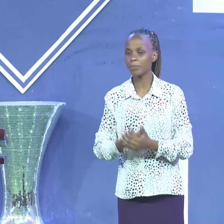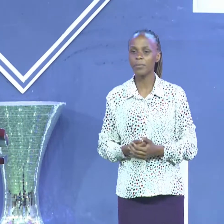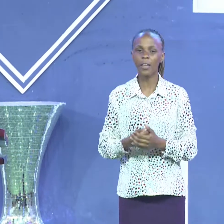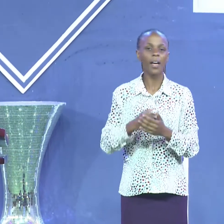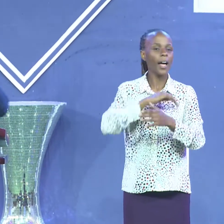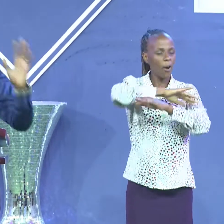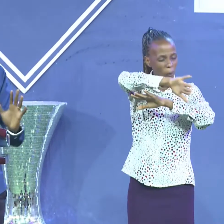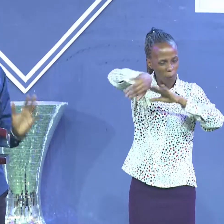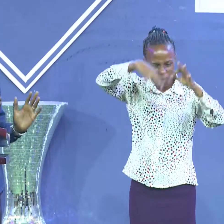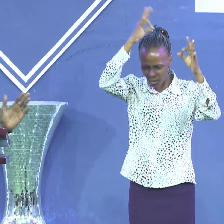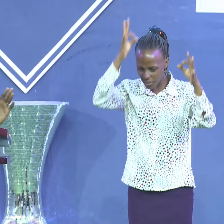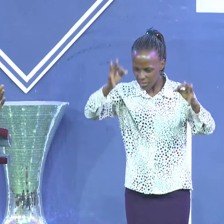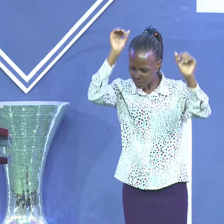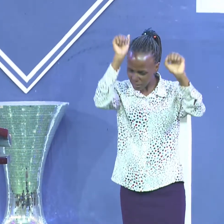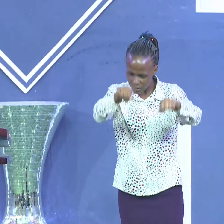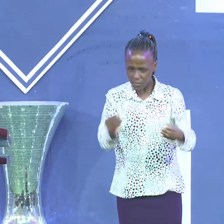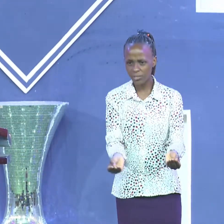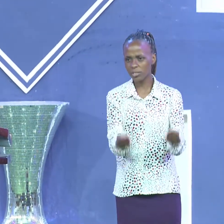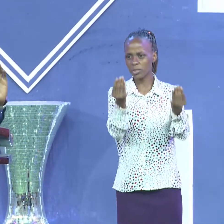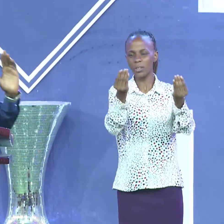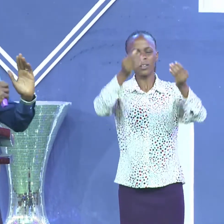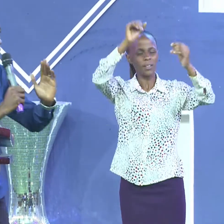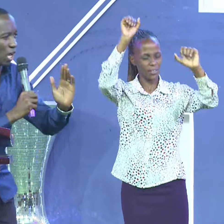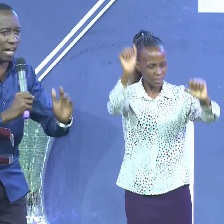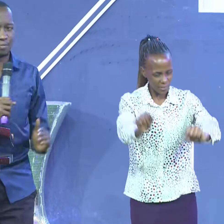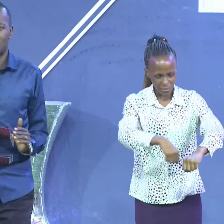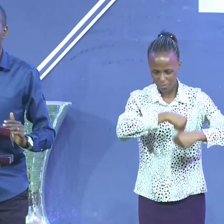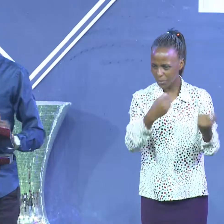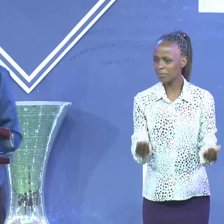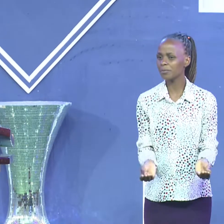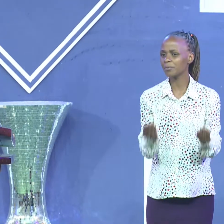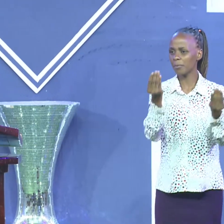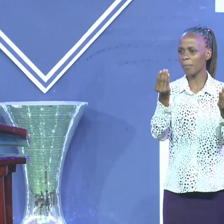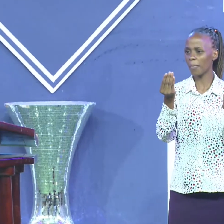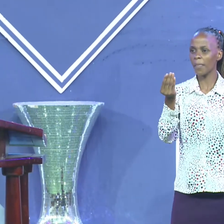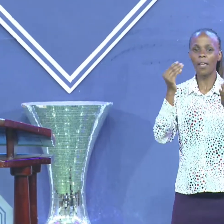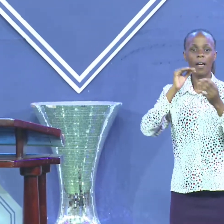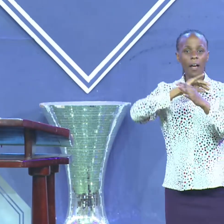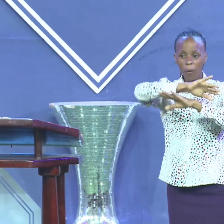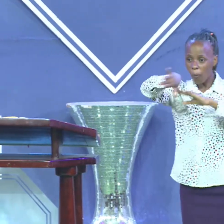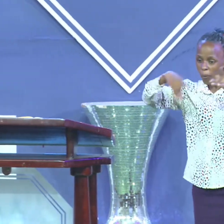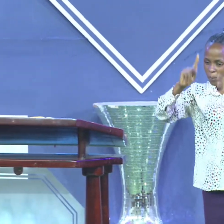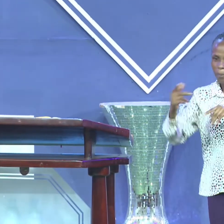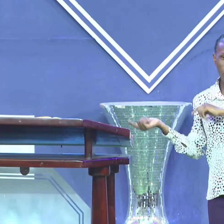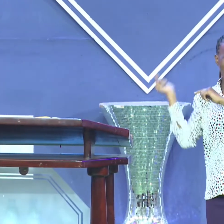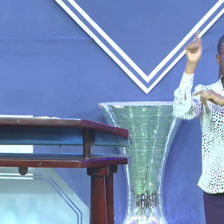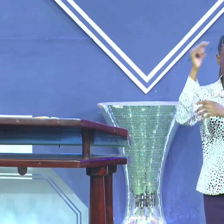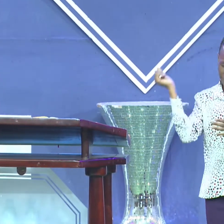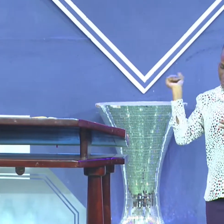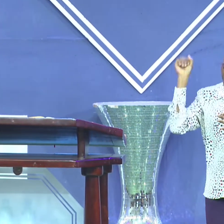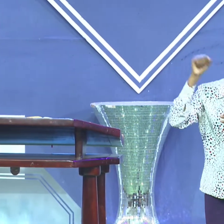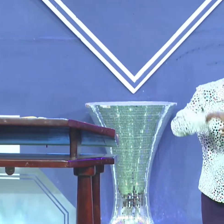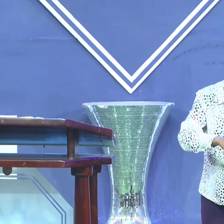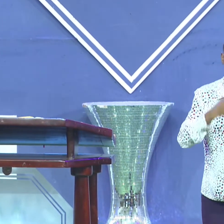prison. Whatever he could do, he cannot do it anymore. Those that would come and bow